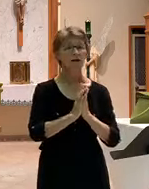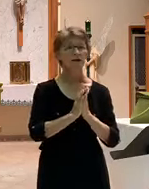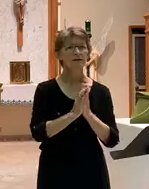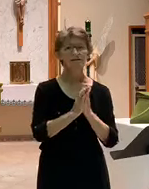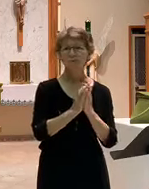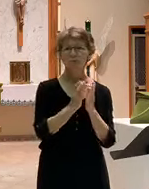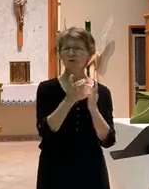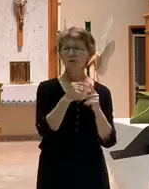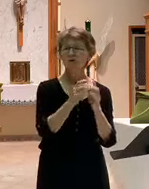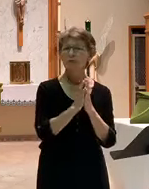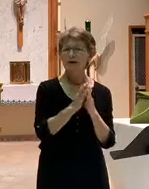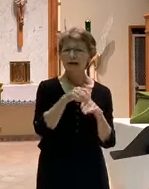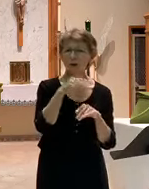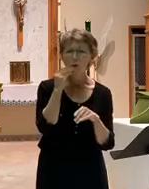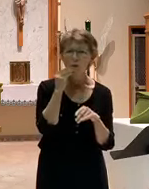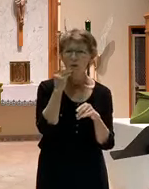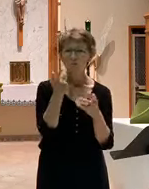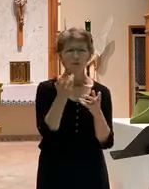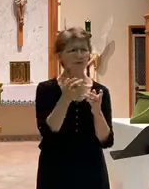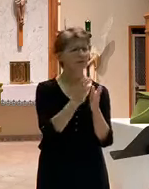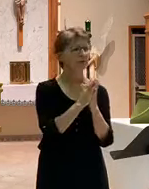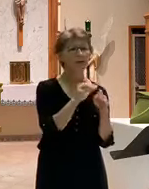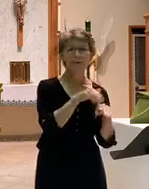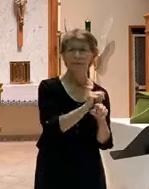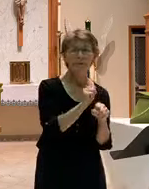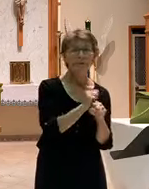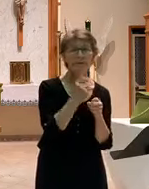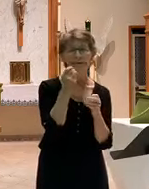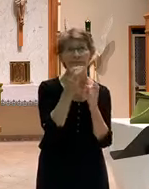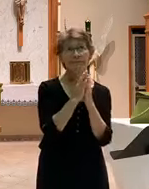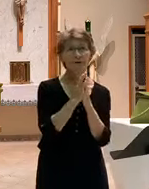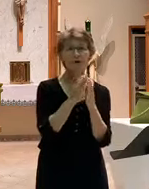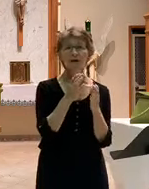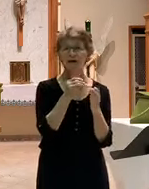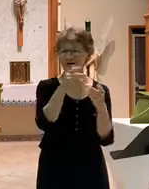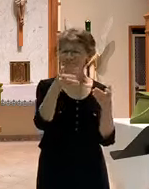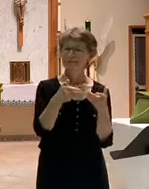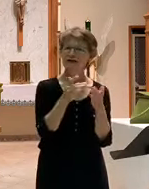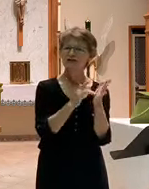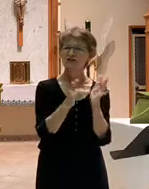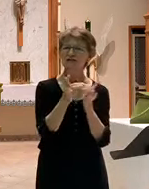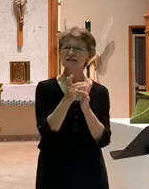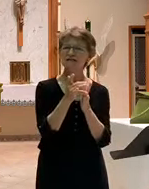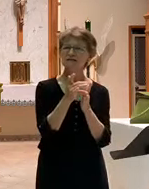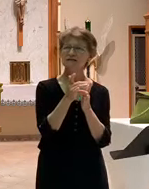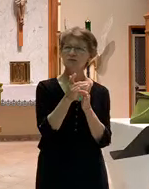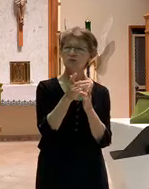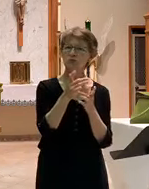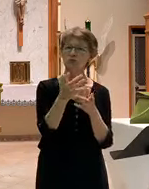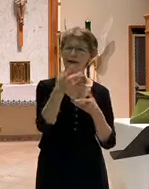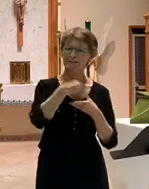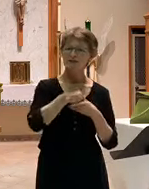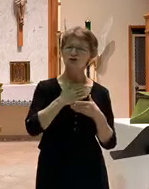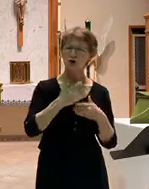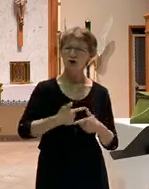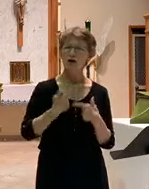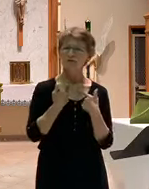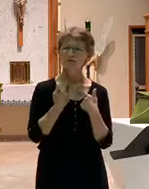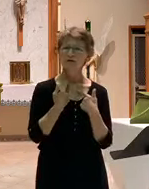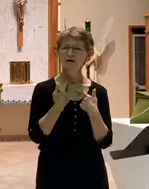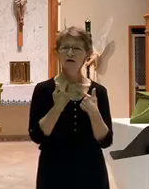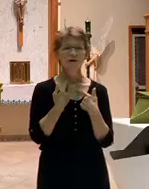at home or when you're living your daily life, invite Jesus in, invite God in. Perhaps